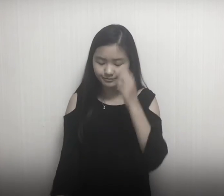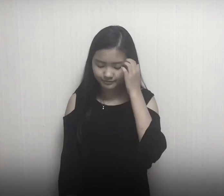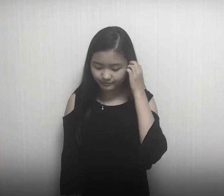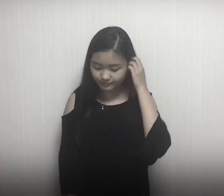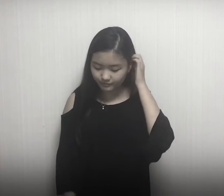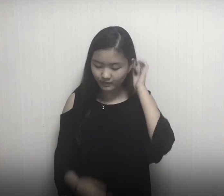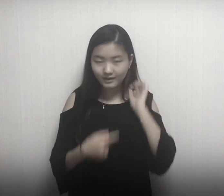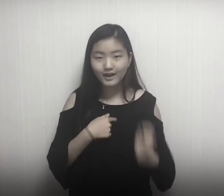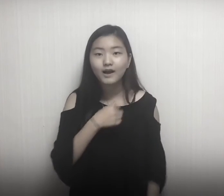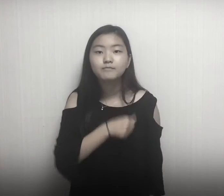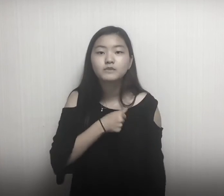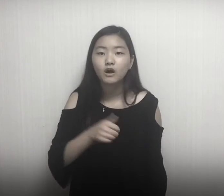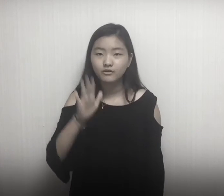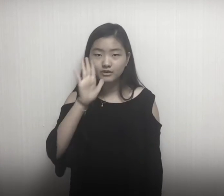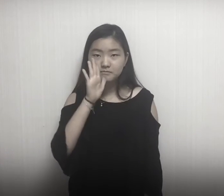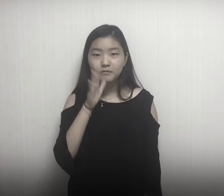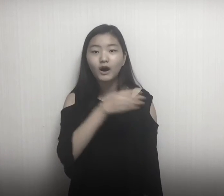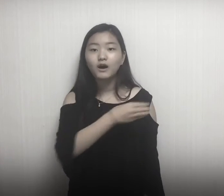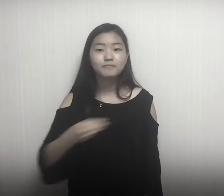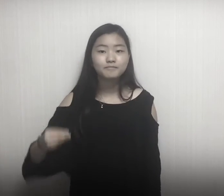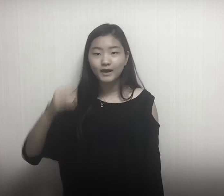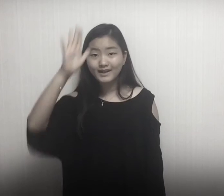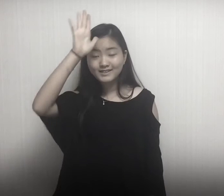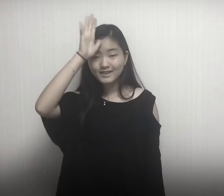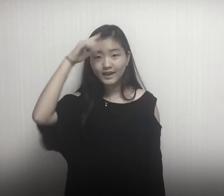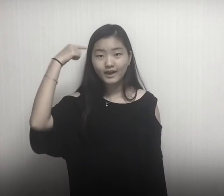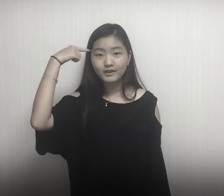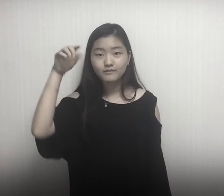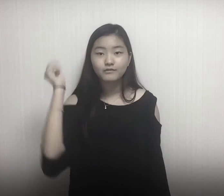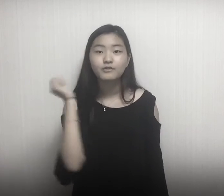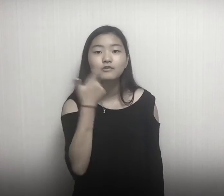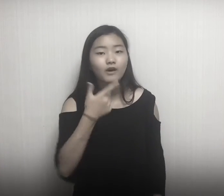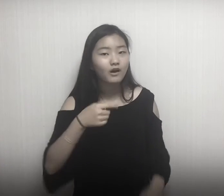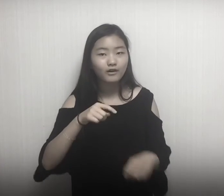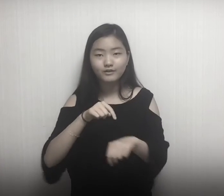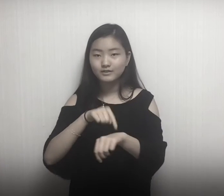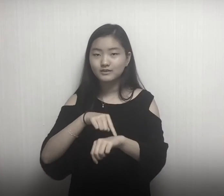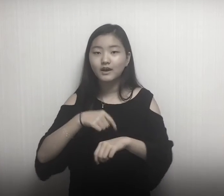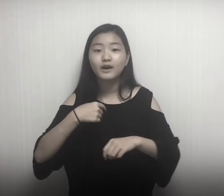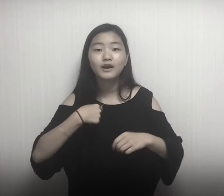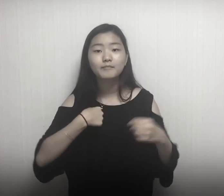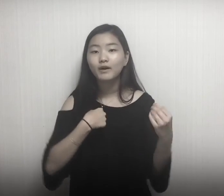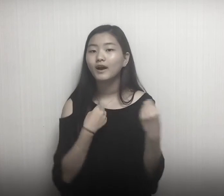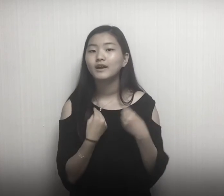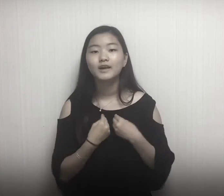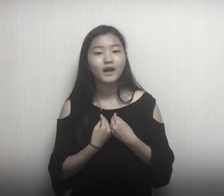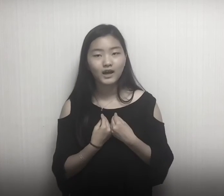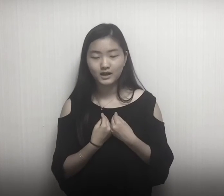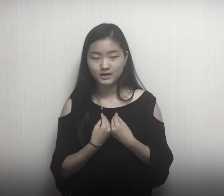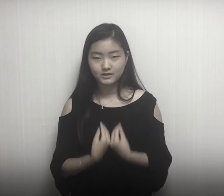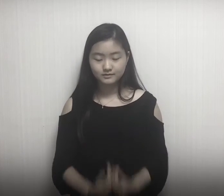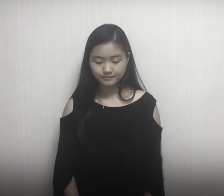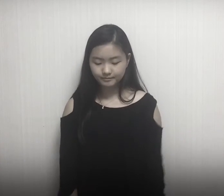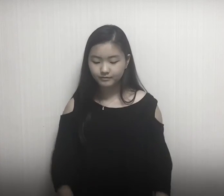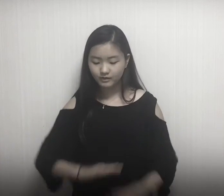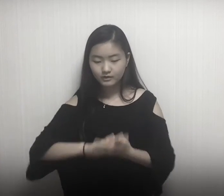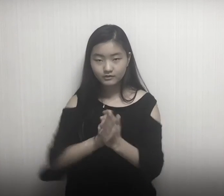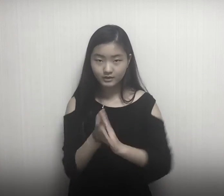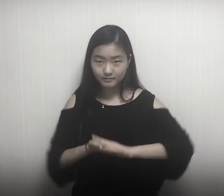I'm sorry mom and dad For all the time I had To get